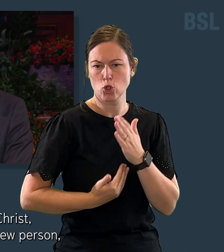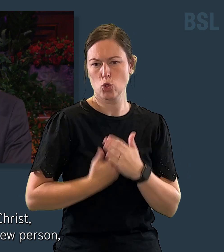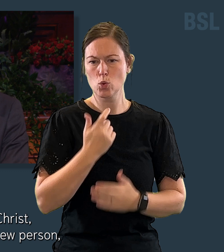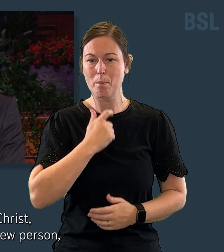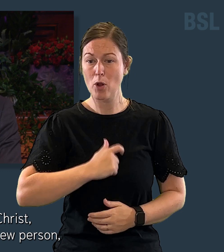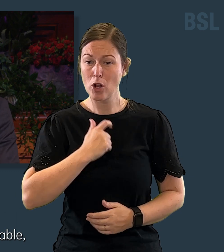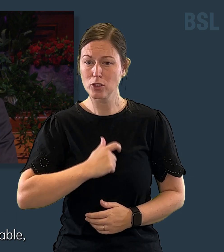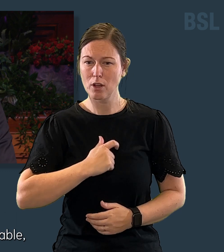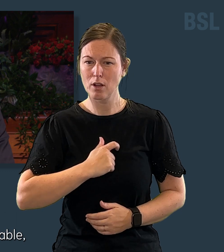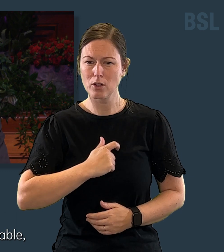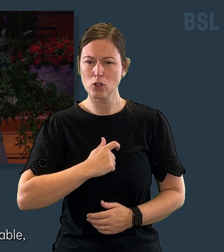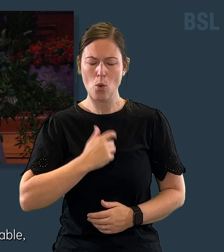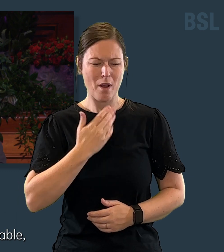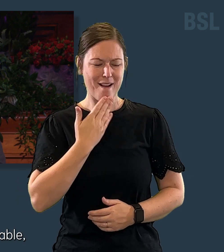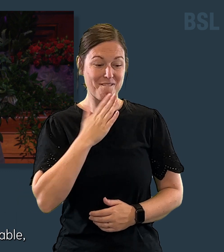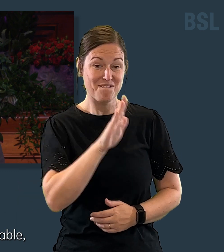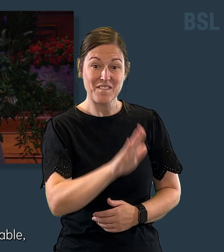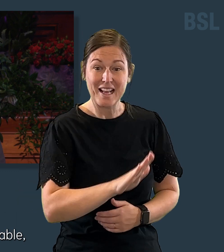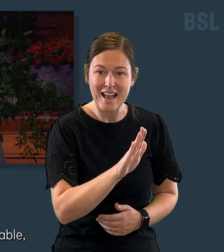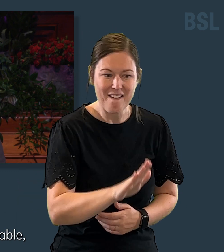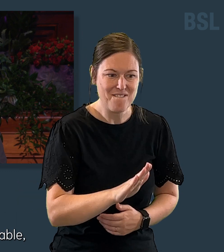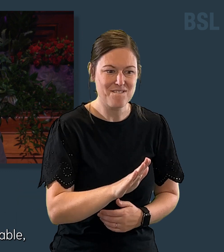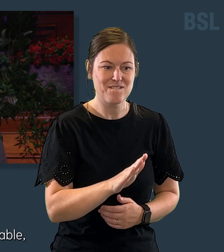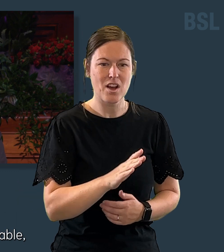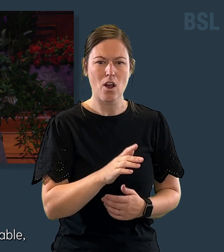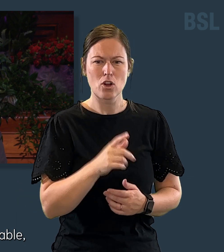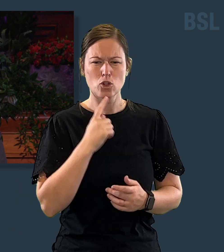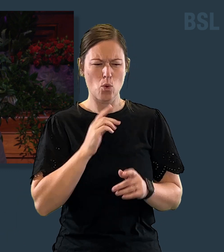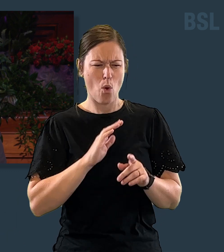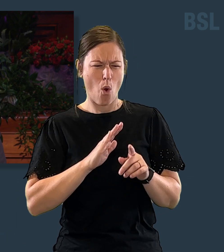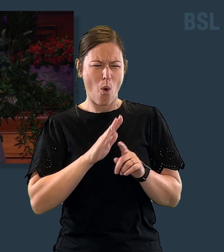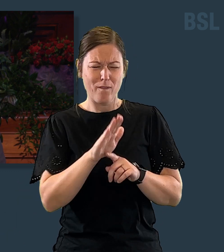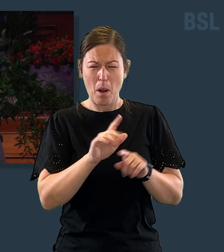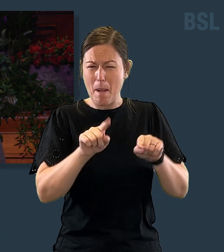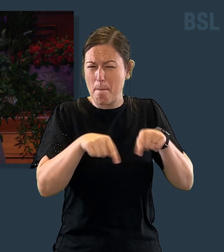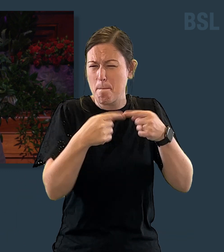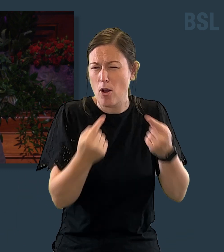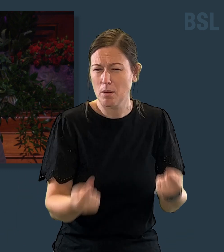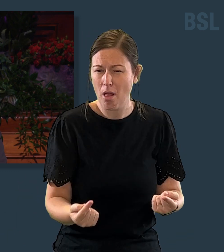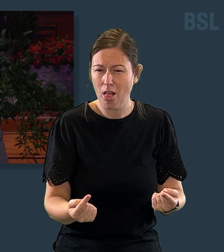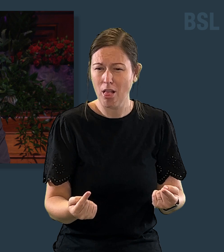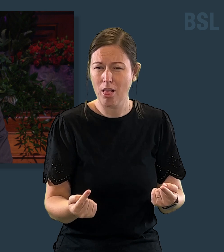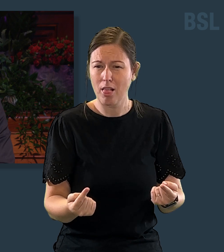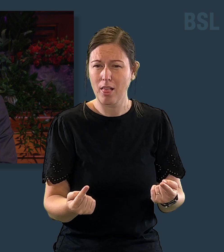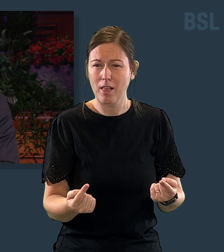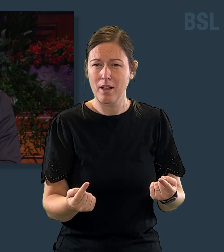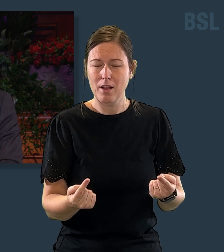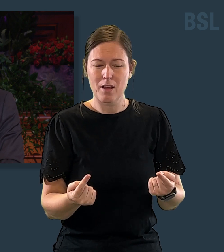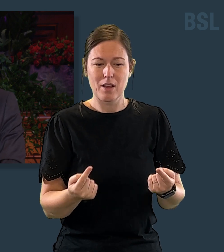person, to forgive what seems unforgivable, to overcome the impossible.